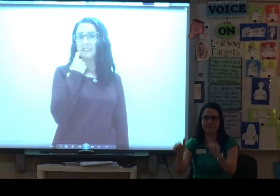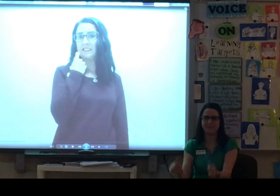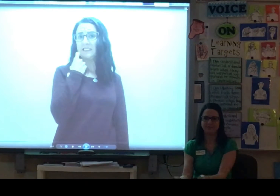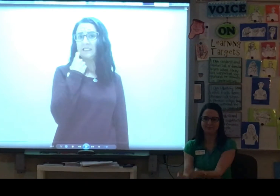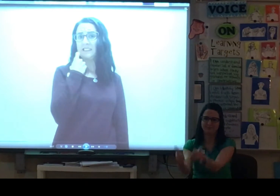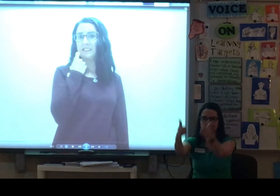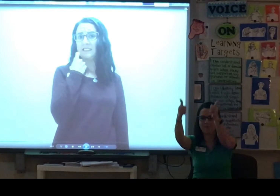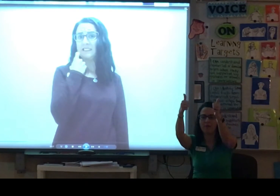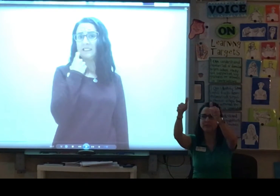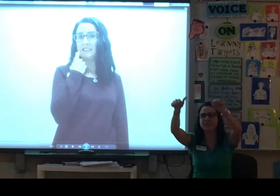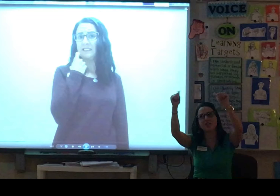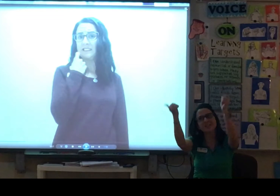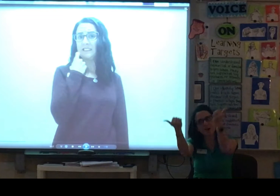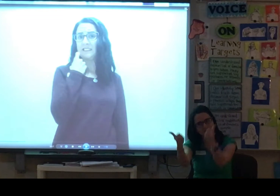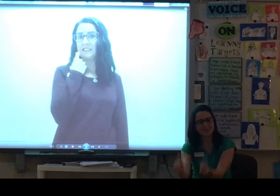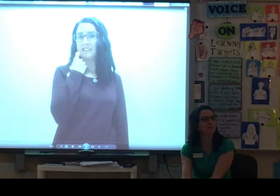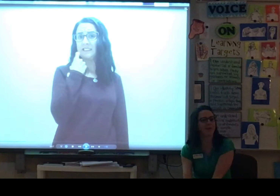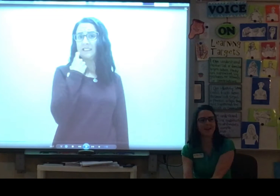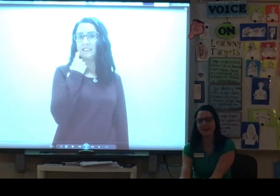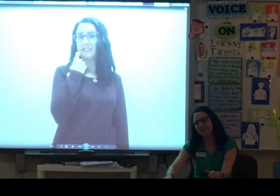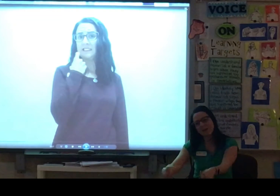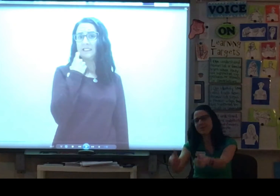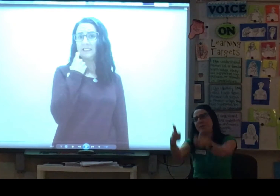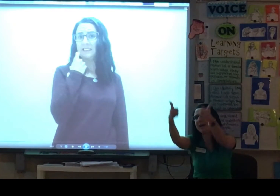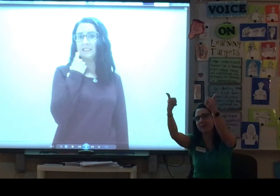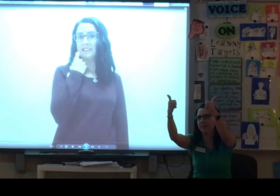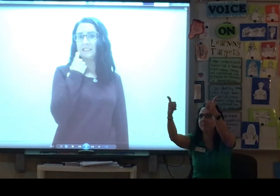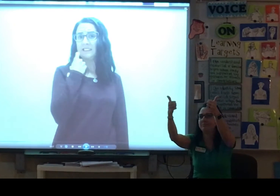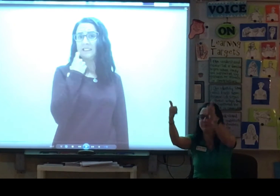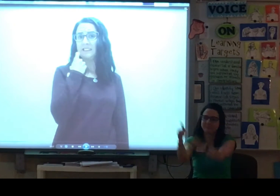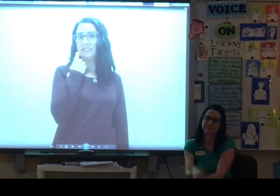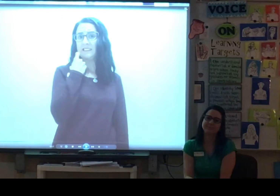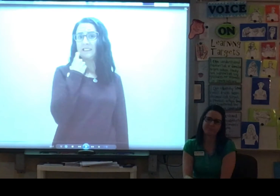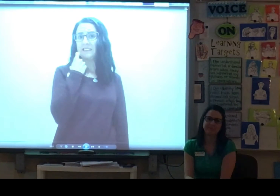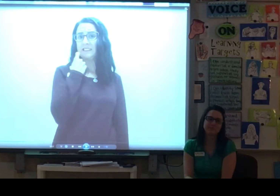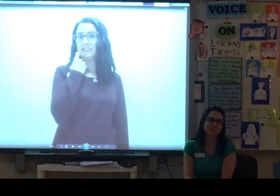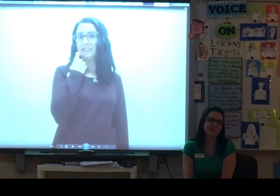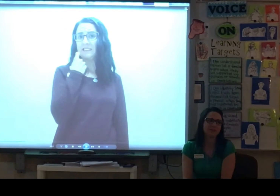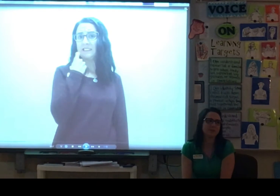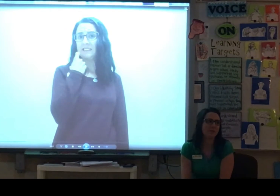for you. It just goes this way, it never goes back up. Wow.